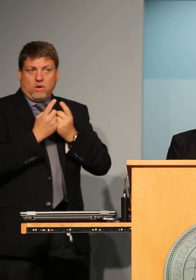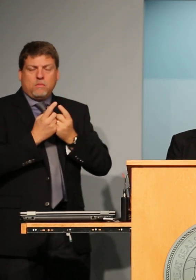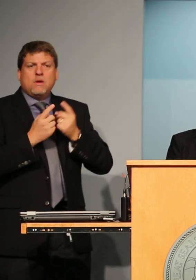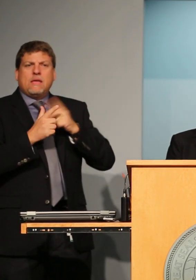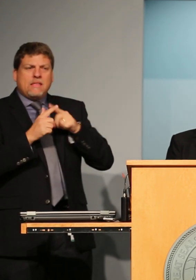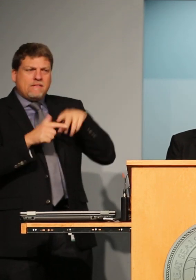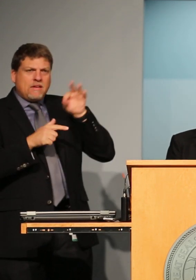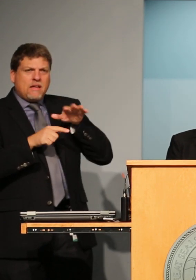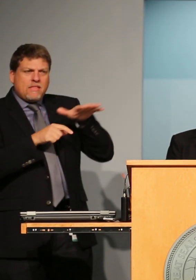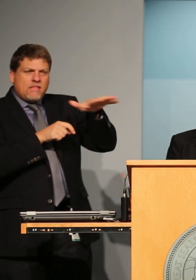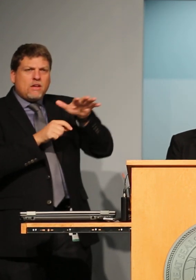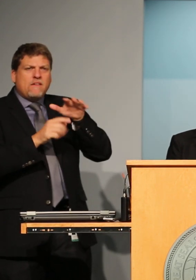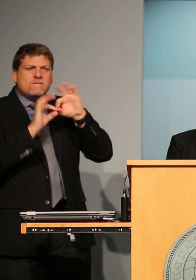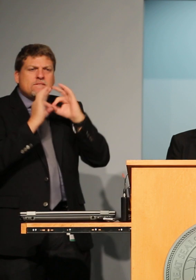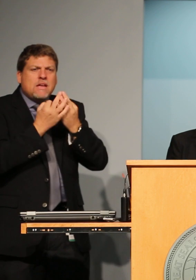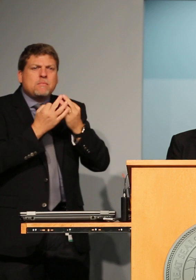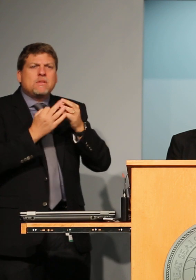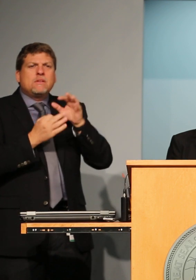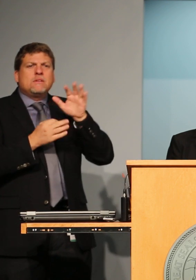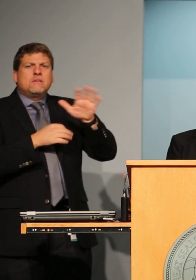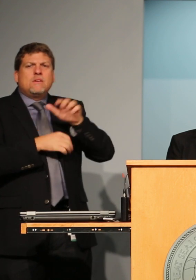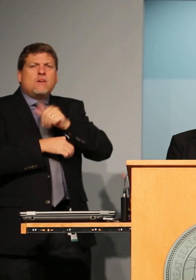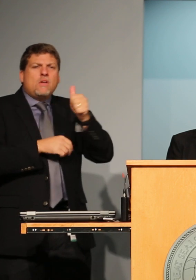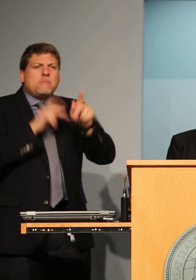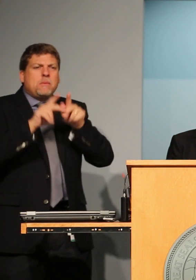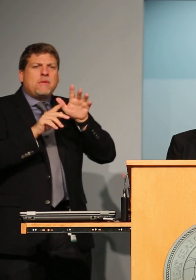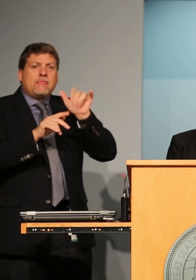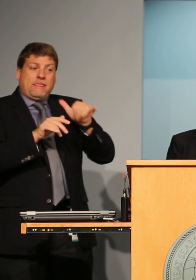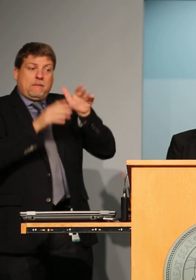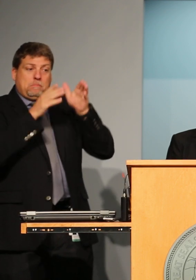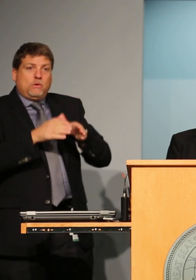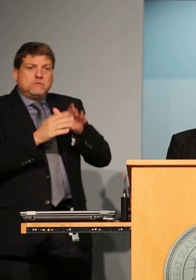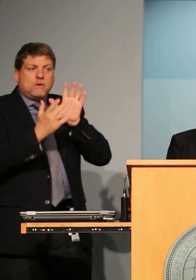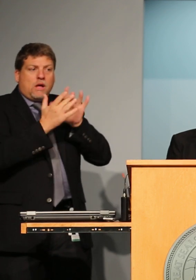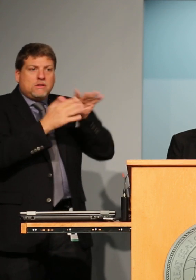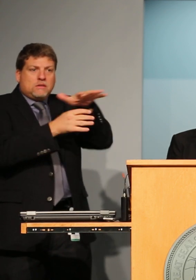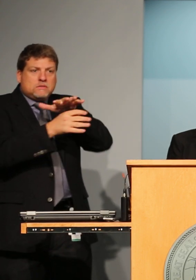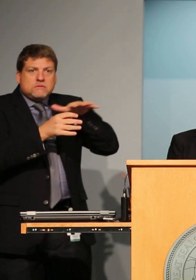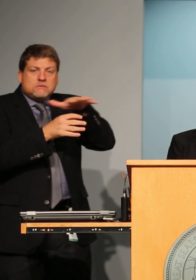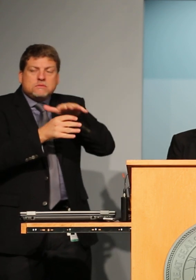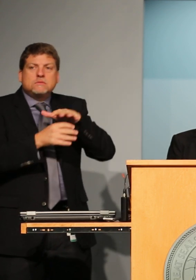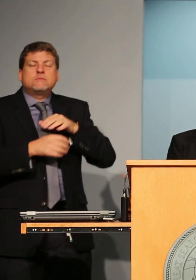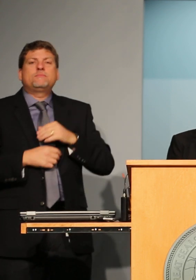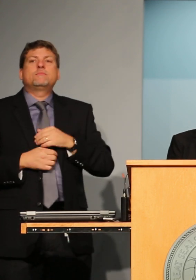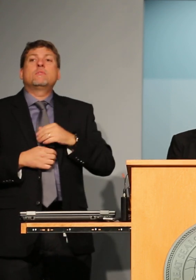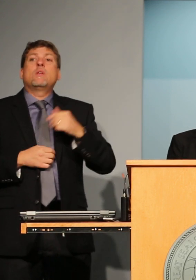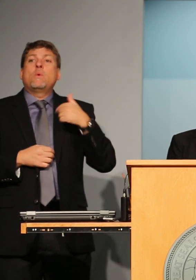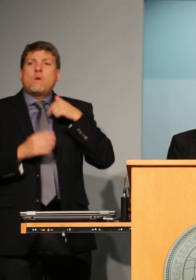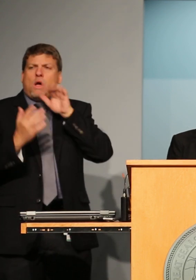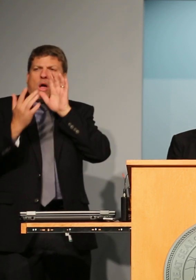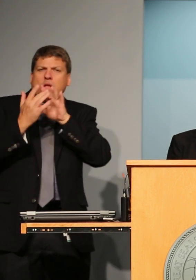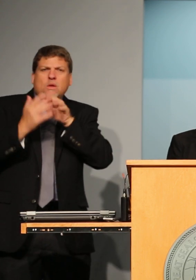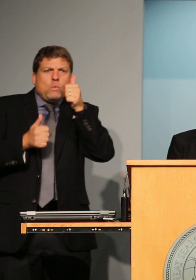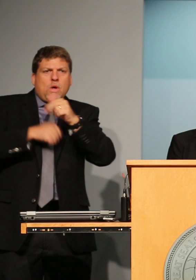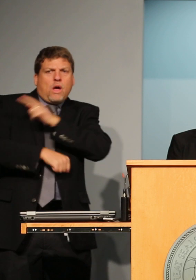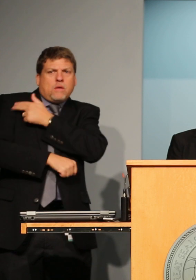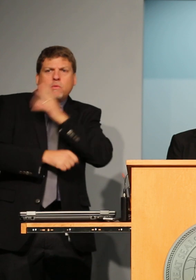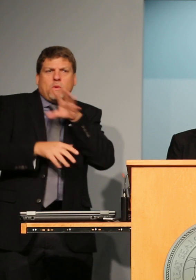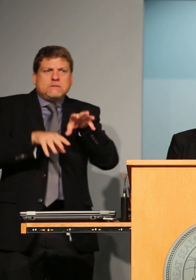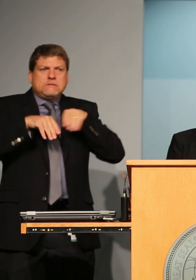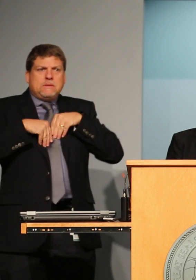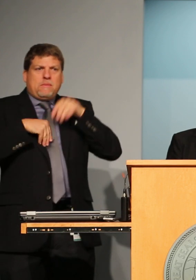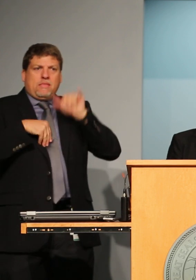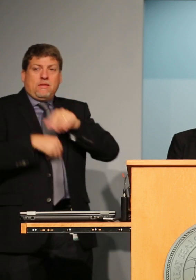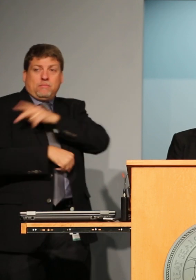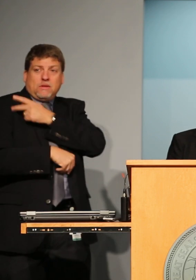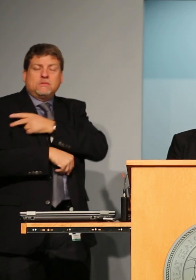patient. We contacted Duke University Medical Center, who agreed to receive the patient for evaluation, and